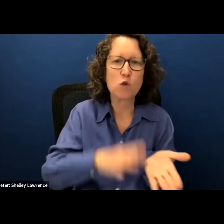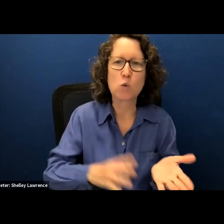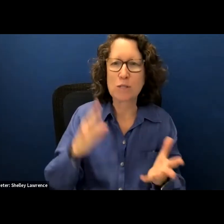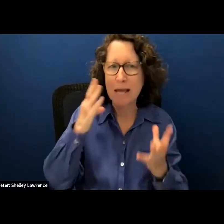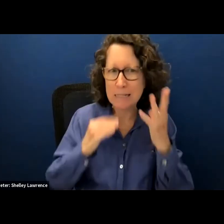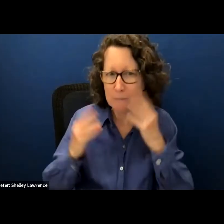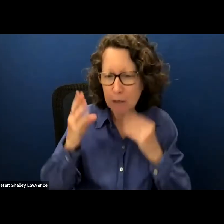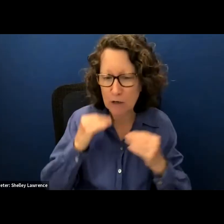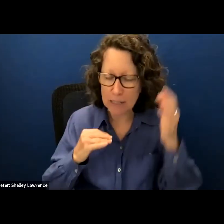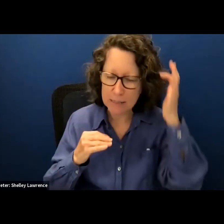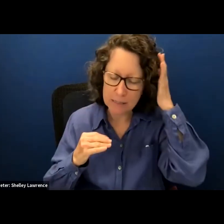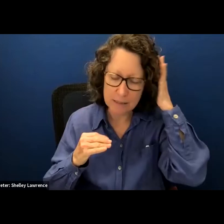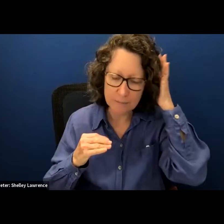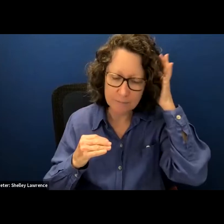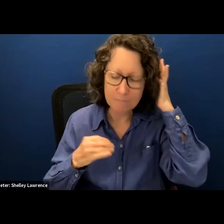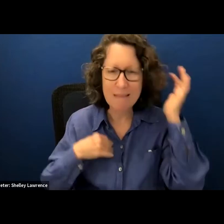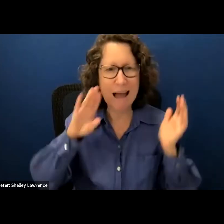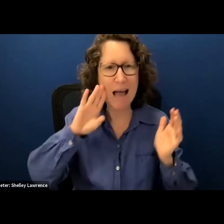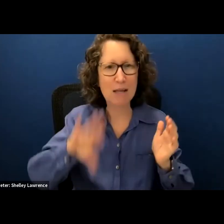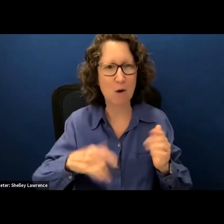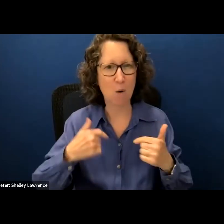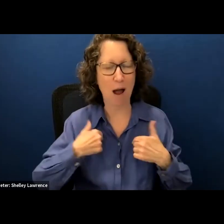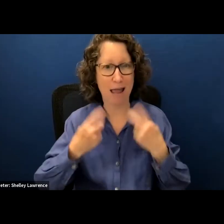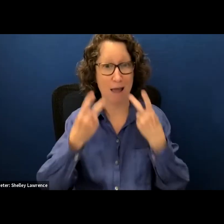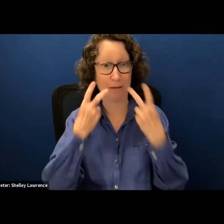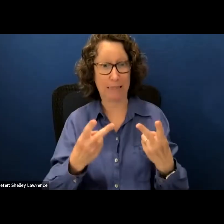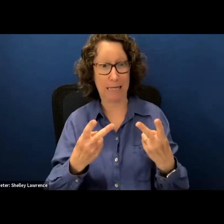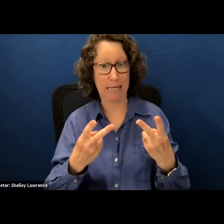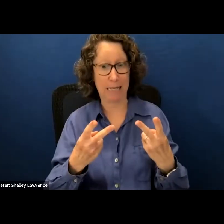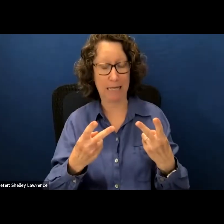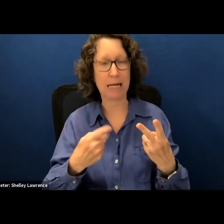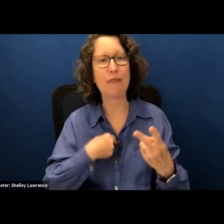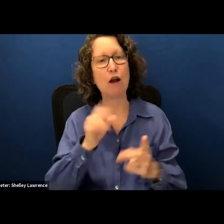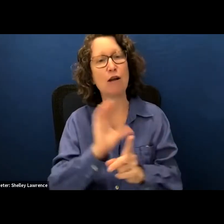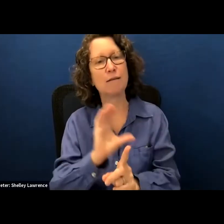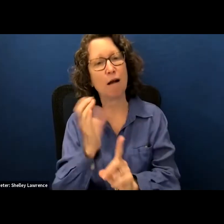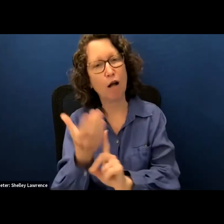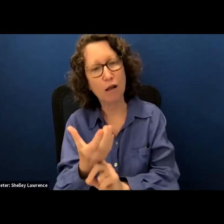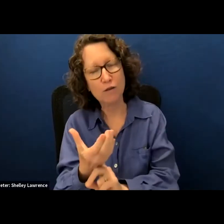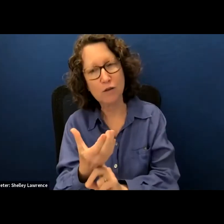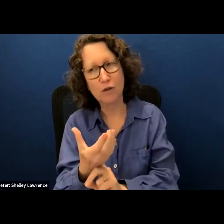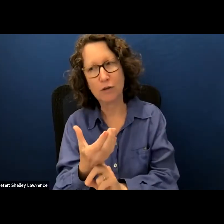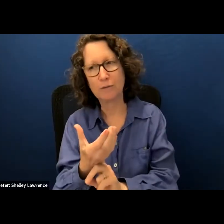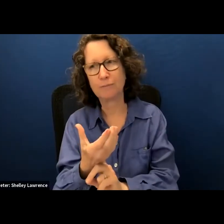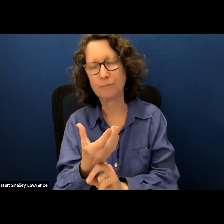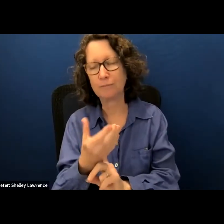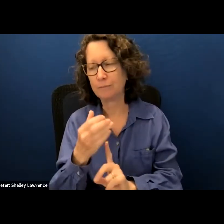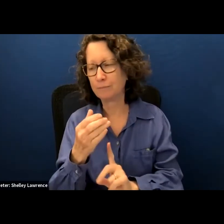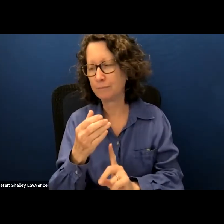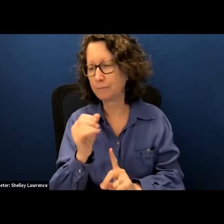experiencing. I know what I have seen personally, there is a culture of